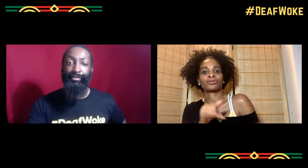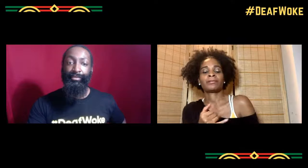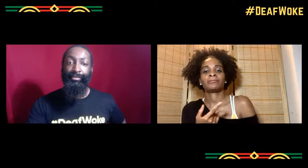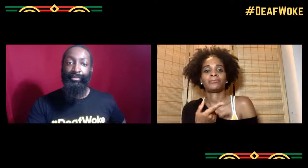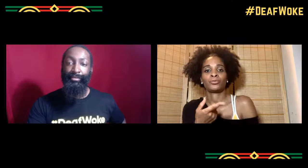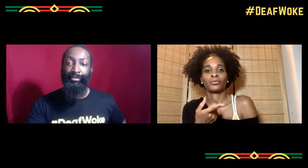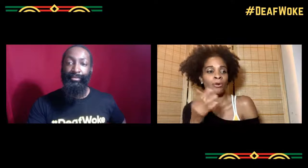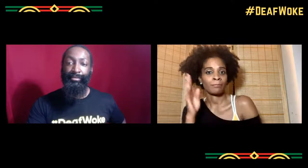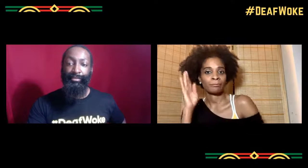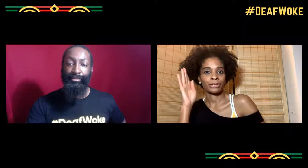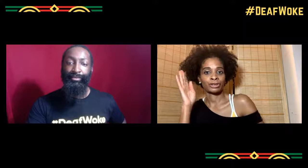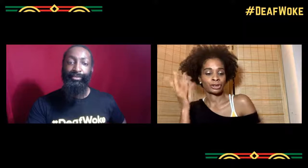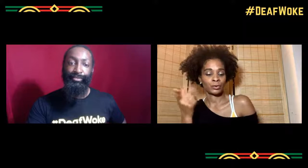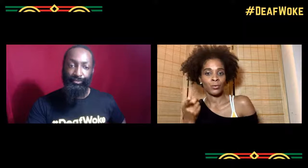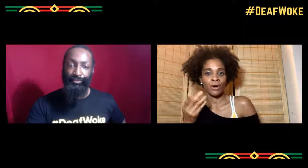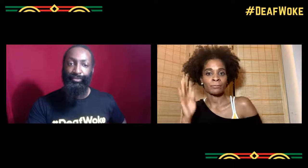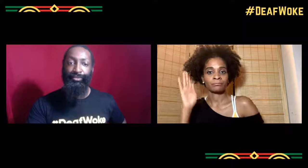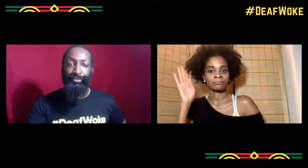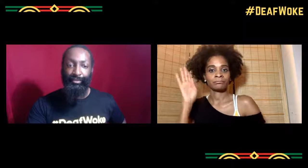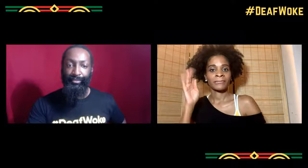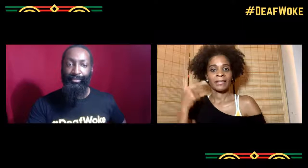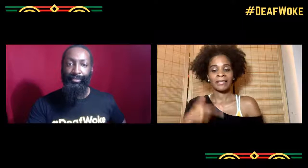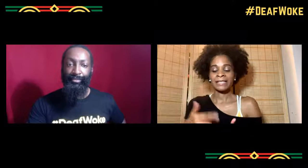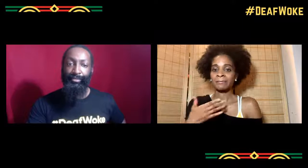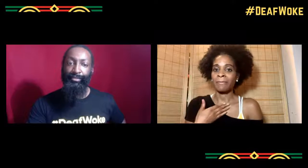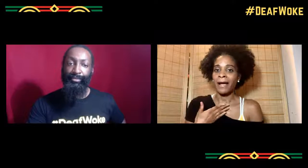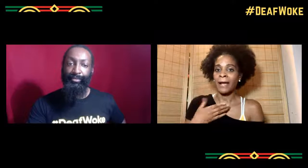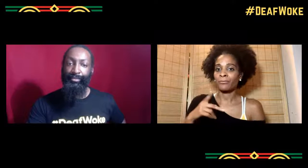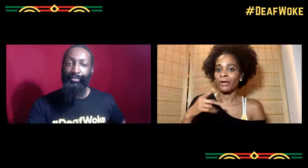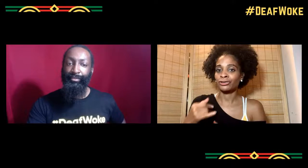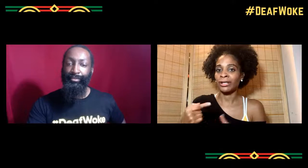can support, this project, this business.